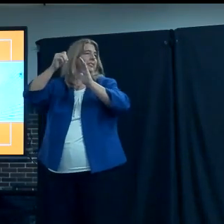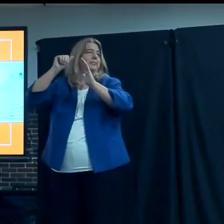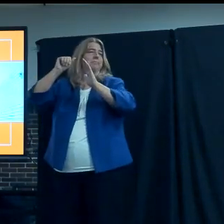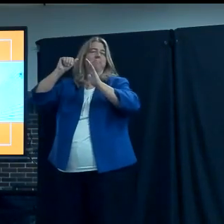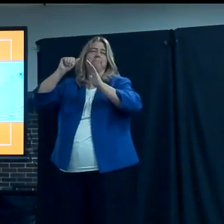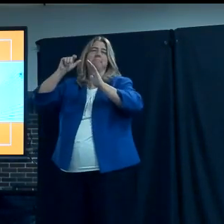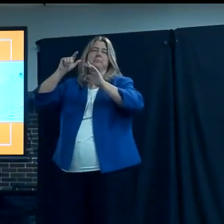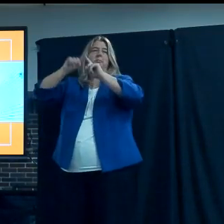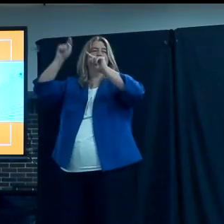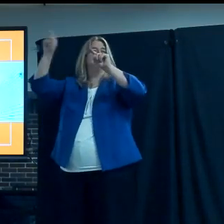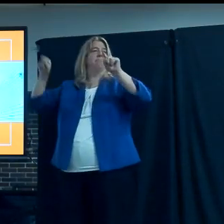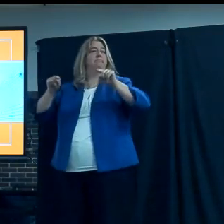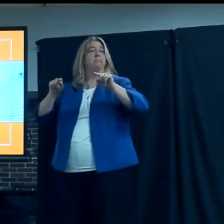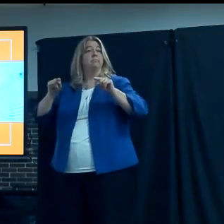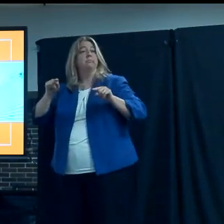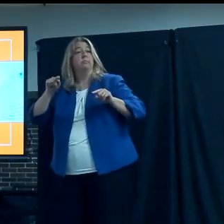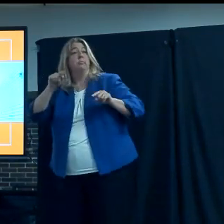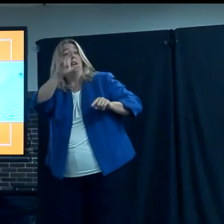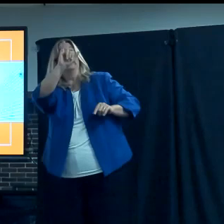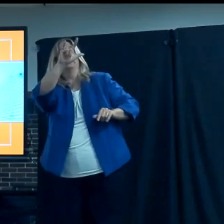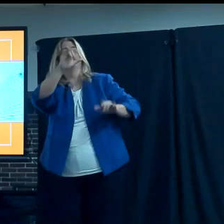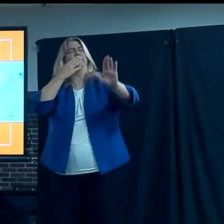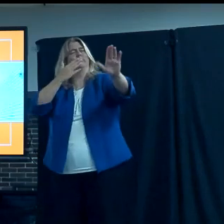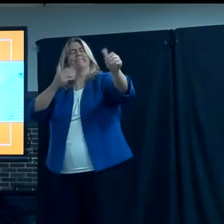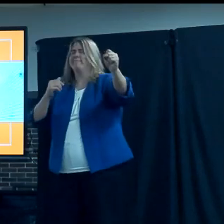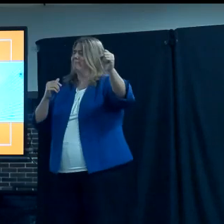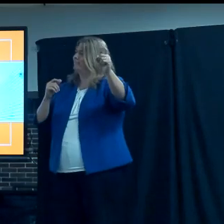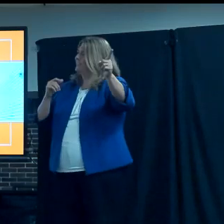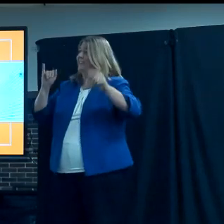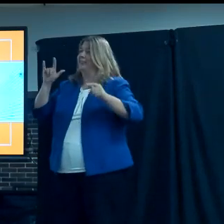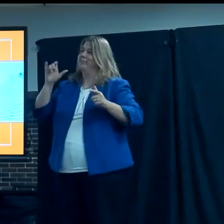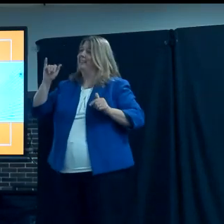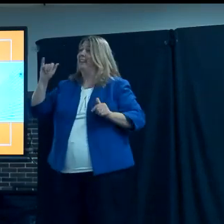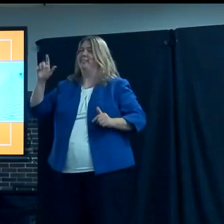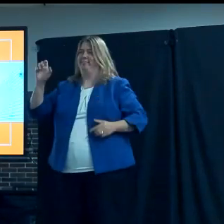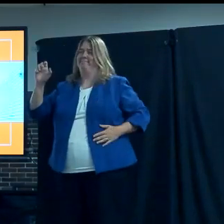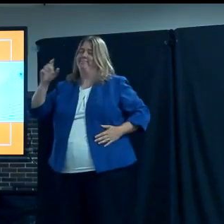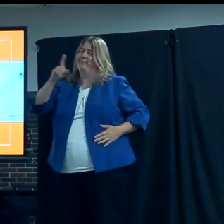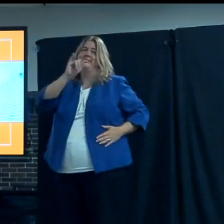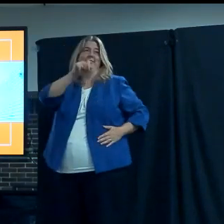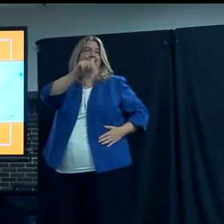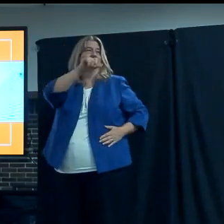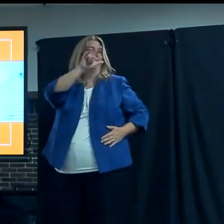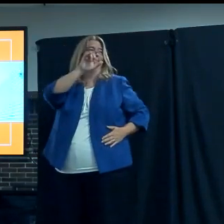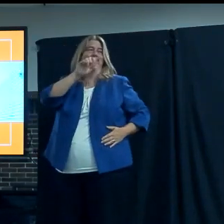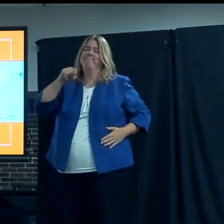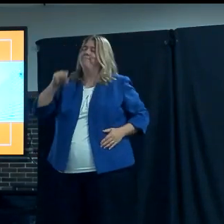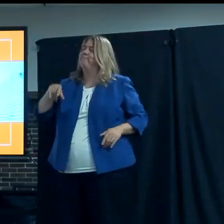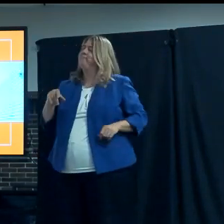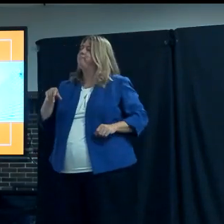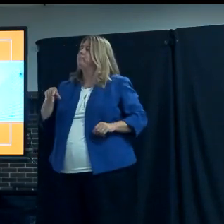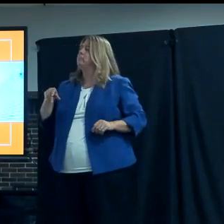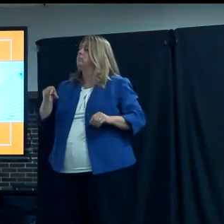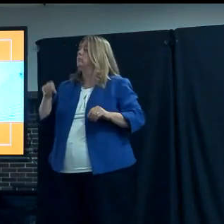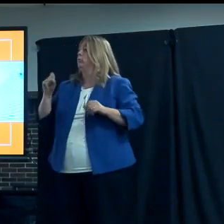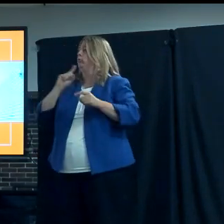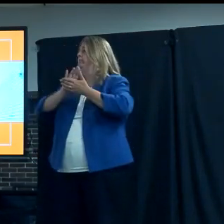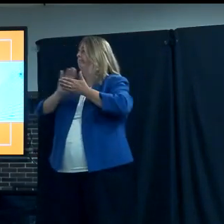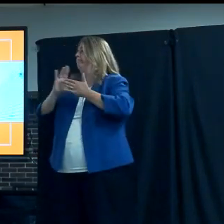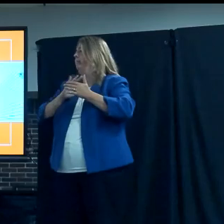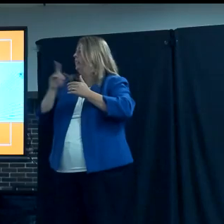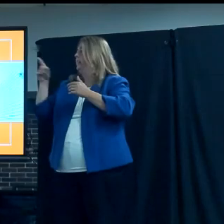Kentucky University. So each school had a partner group. We were partnering with